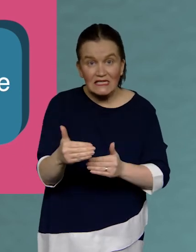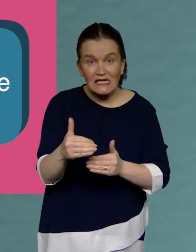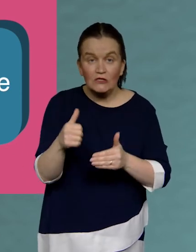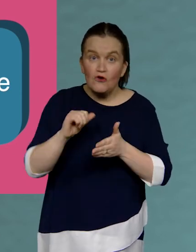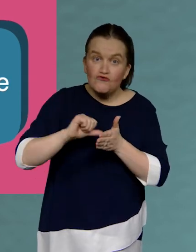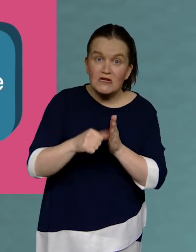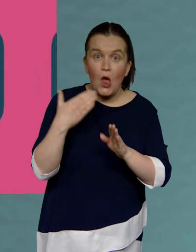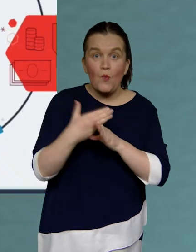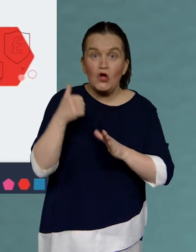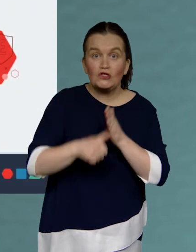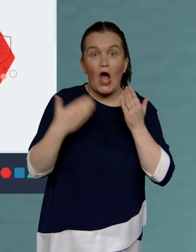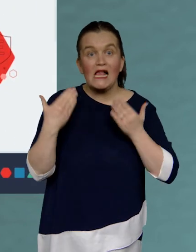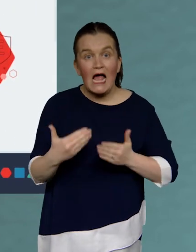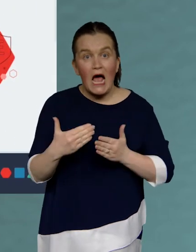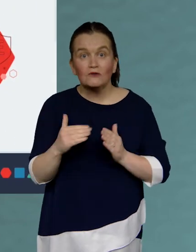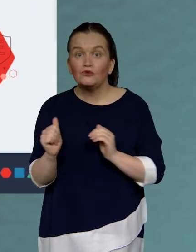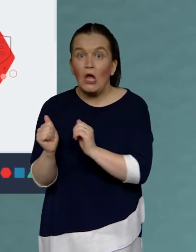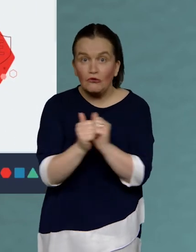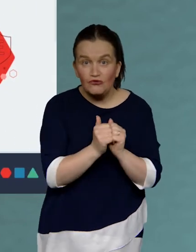implemented." Find out more at